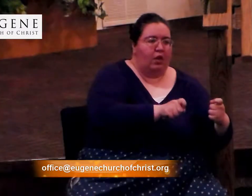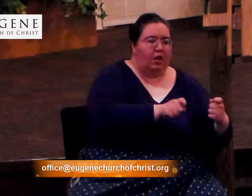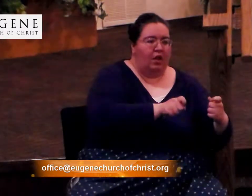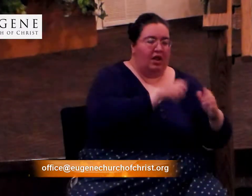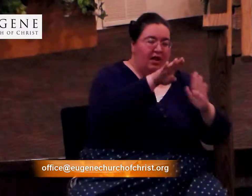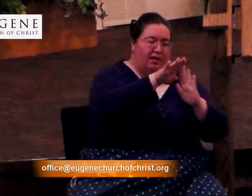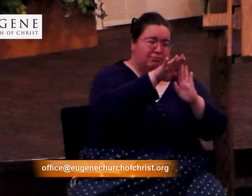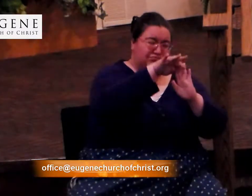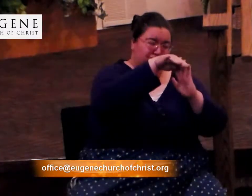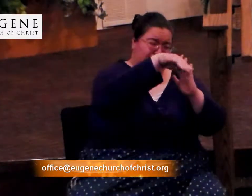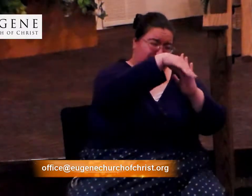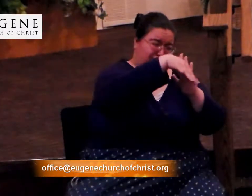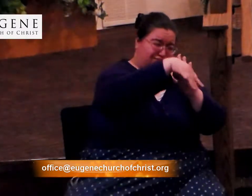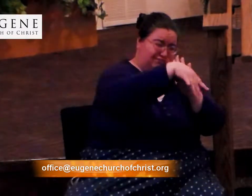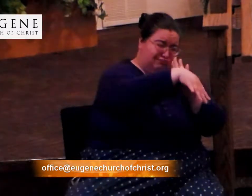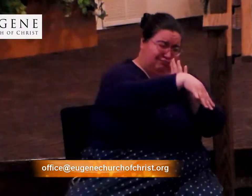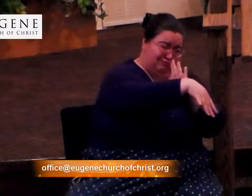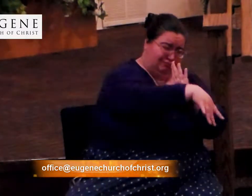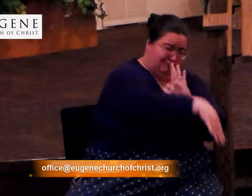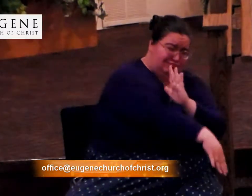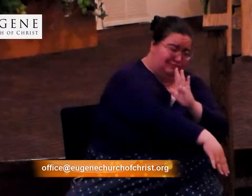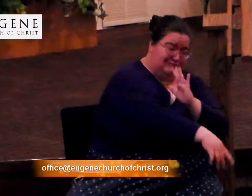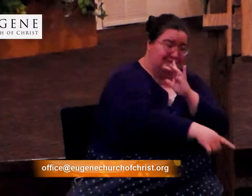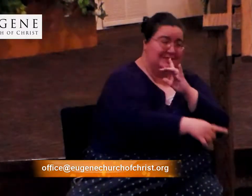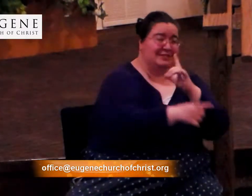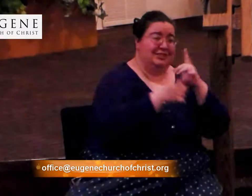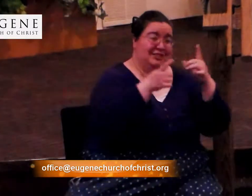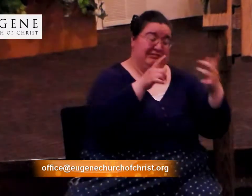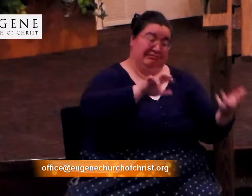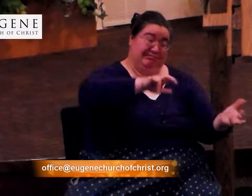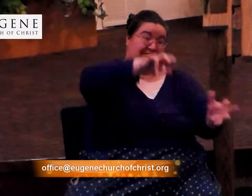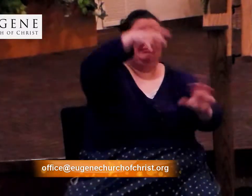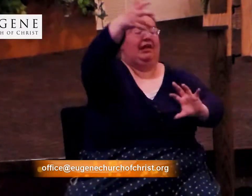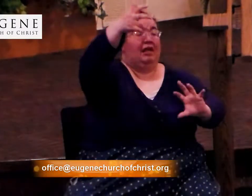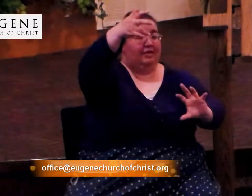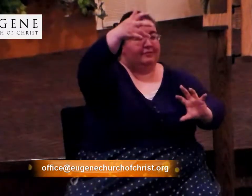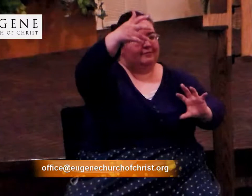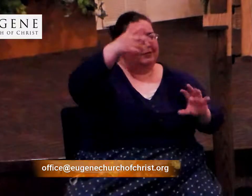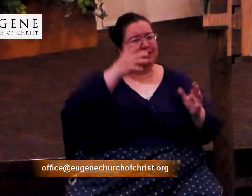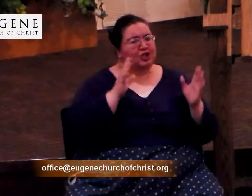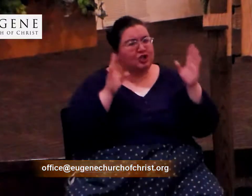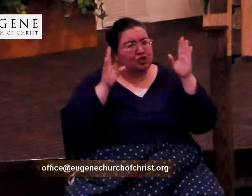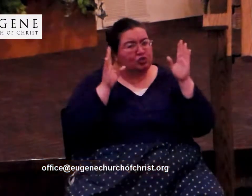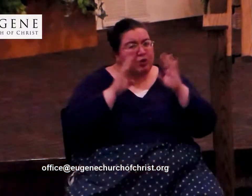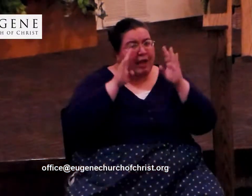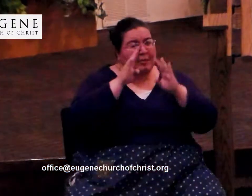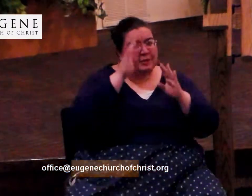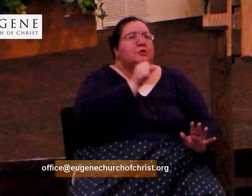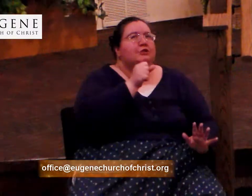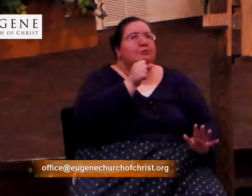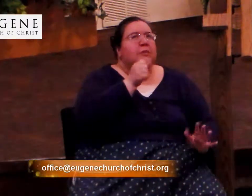a little bit, and troubles are going to come our way. And when your plan goes off course, it is not a reason